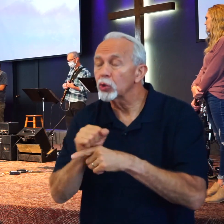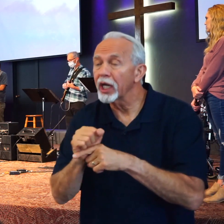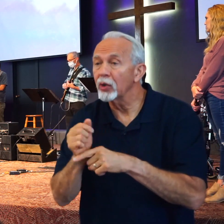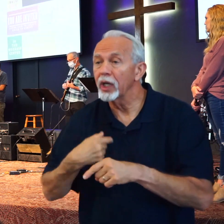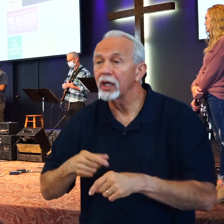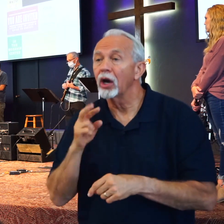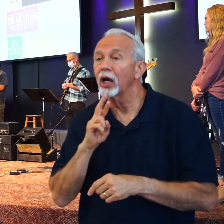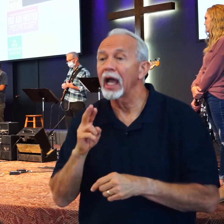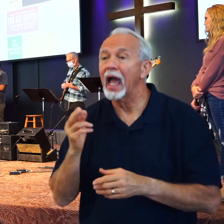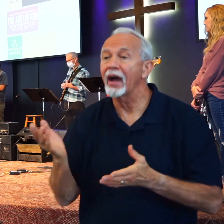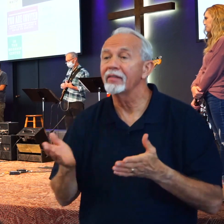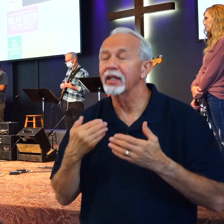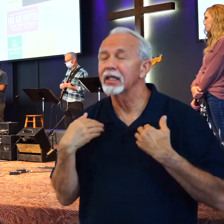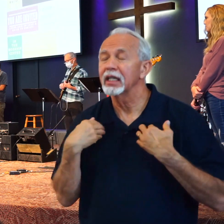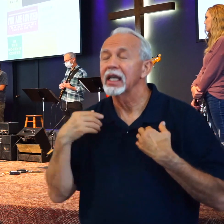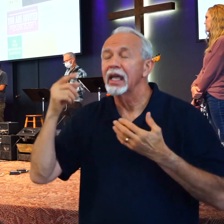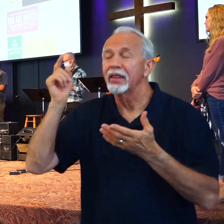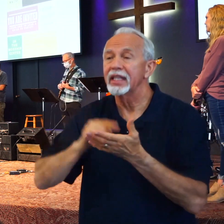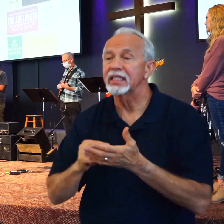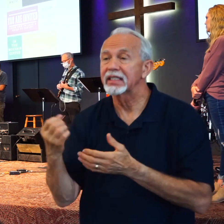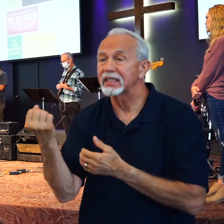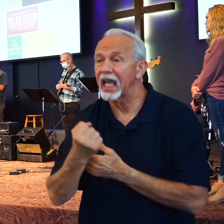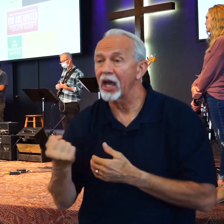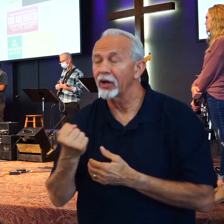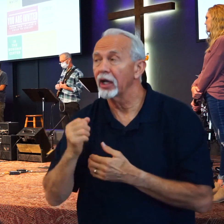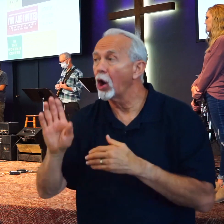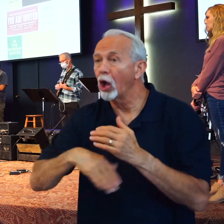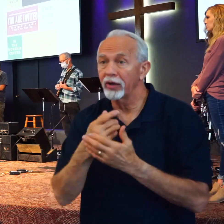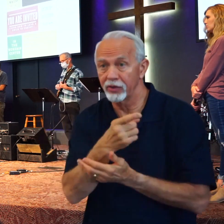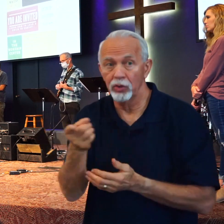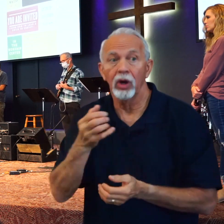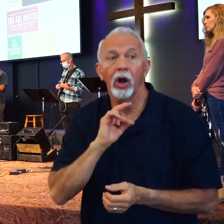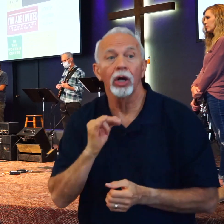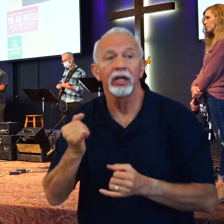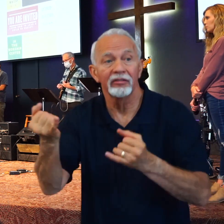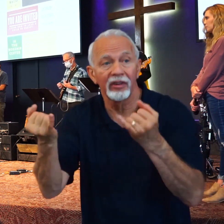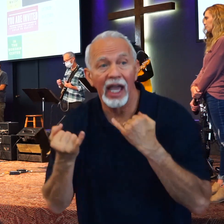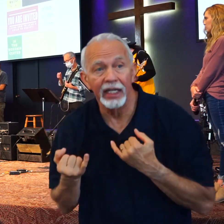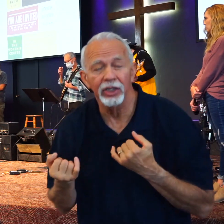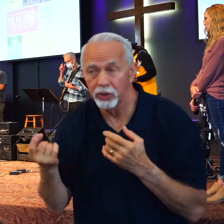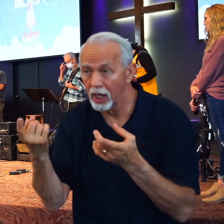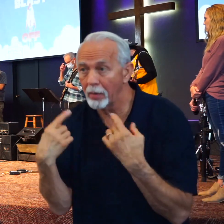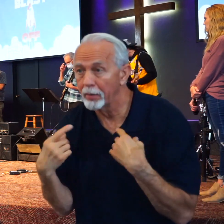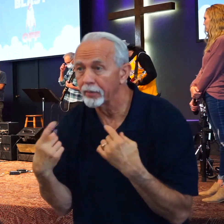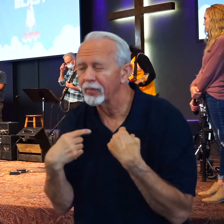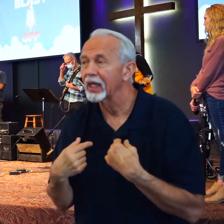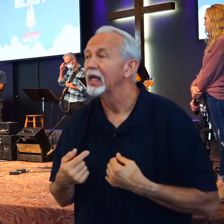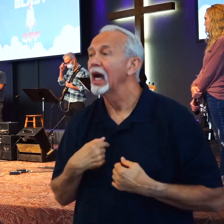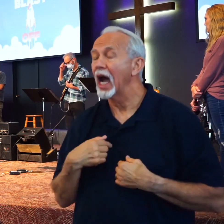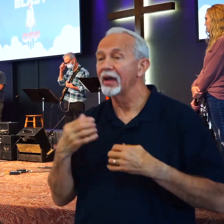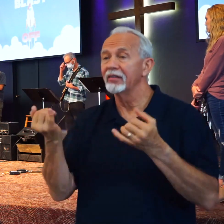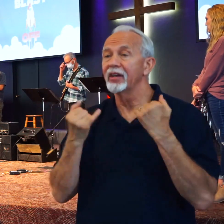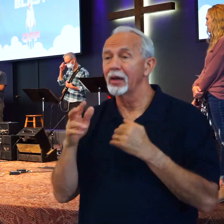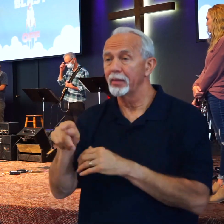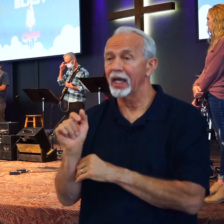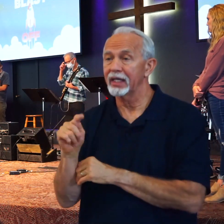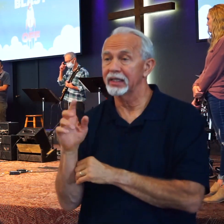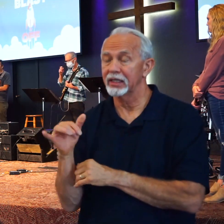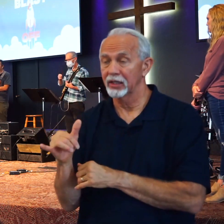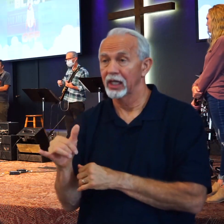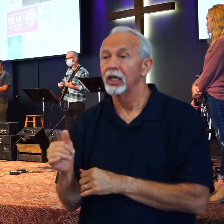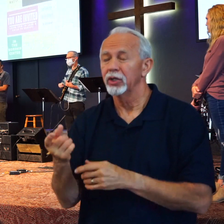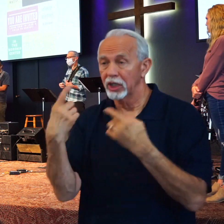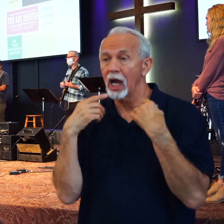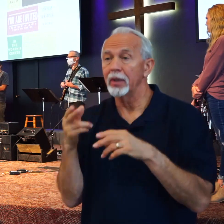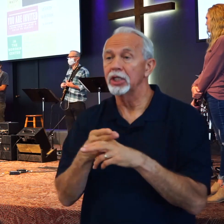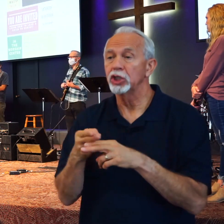are having this Saturday that all of you are invited to attend. And I've invited Patty to come up and